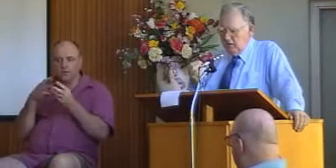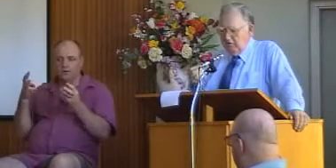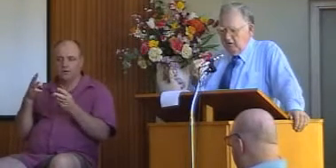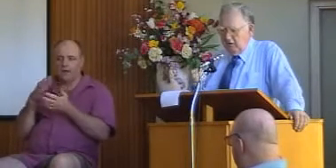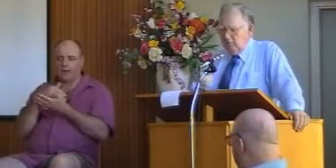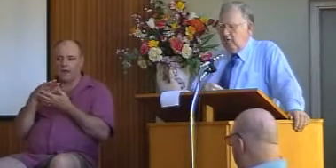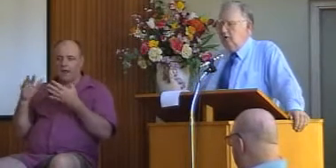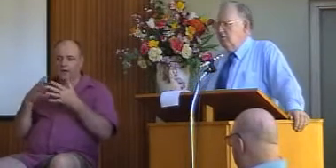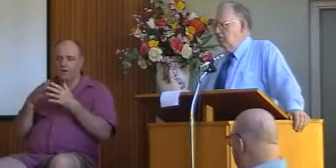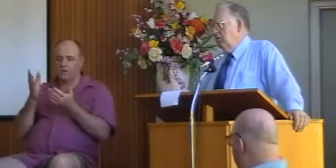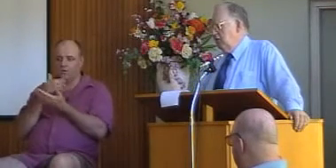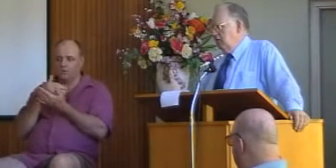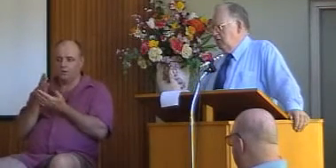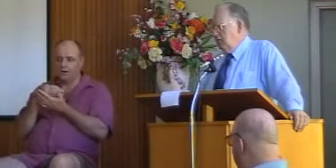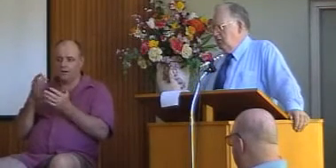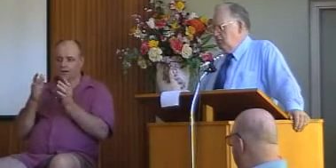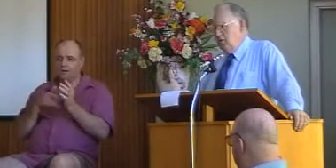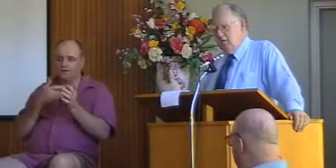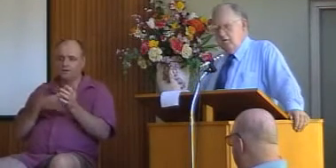to a saving knowledge of Christ.